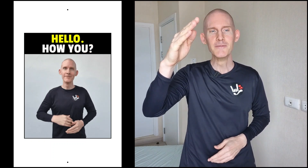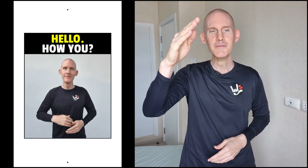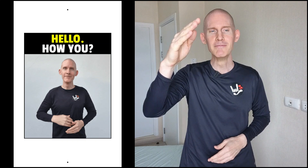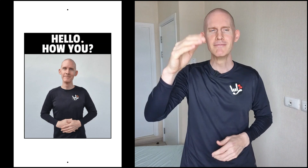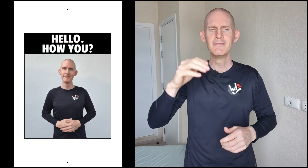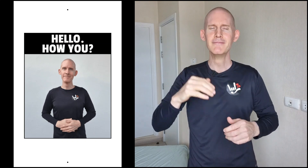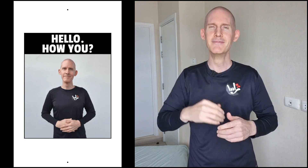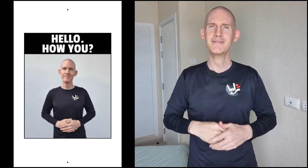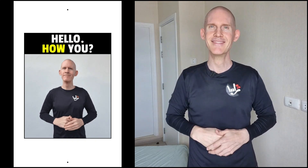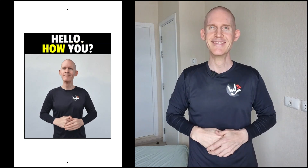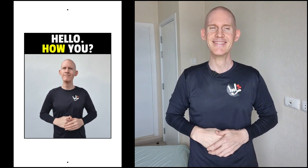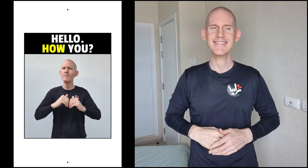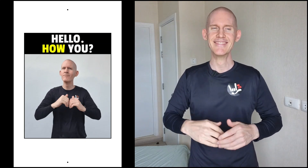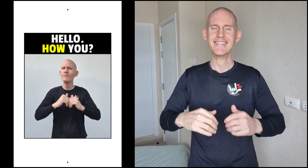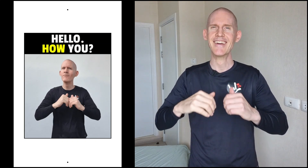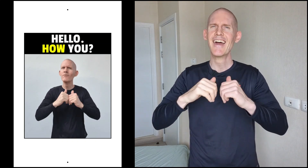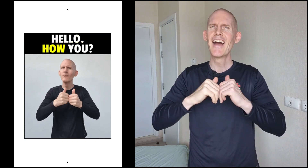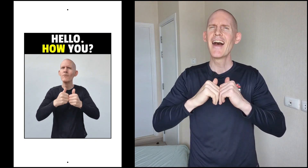Hello.